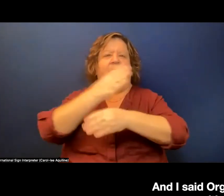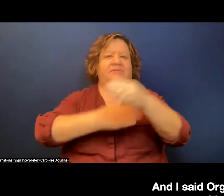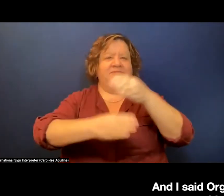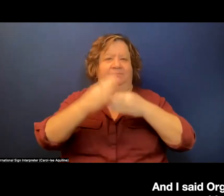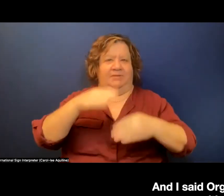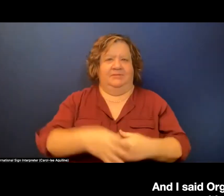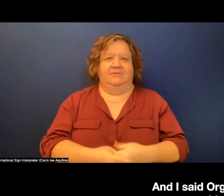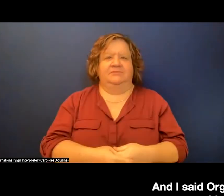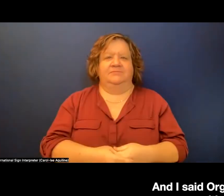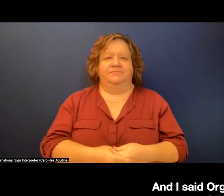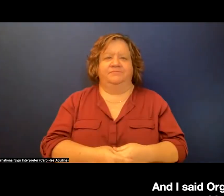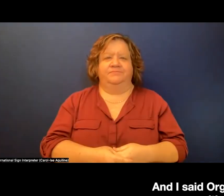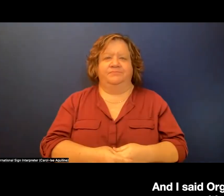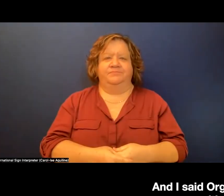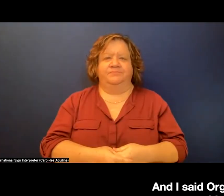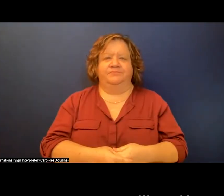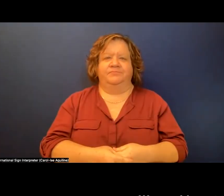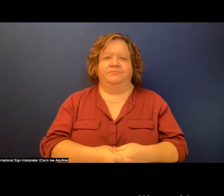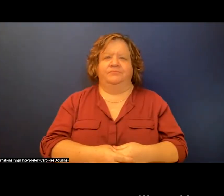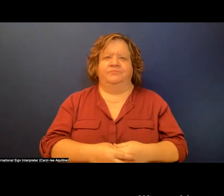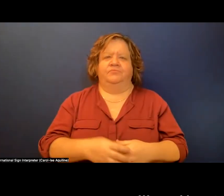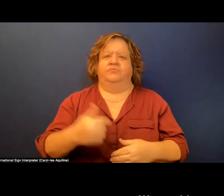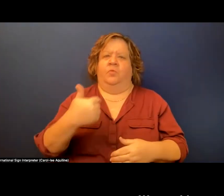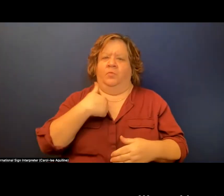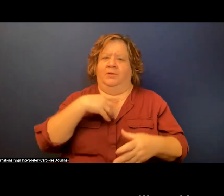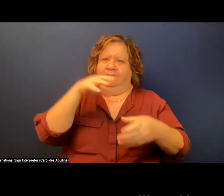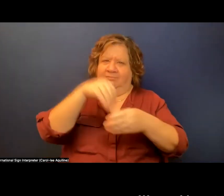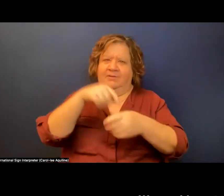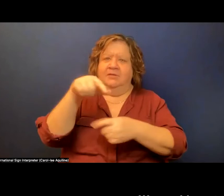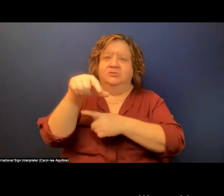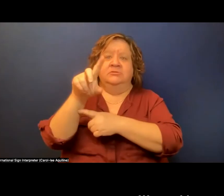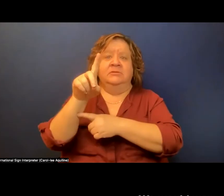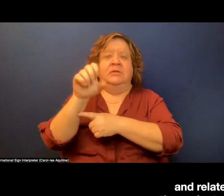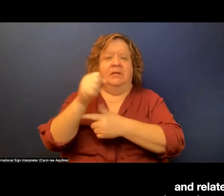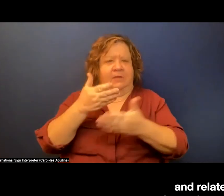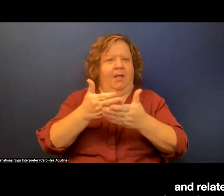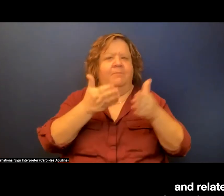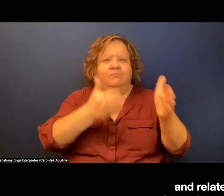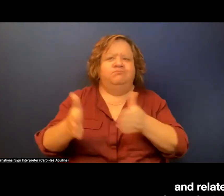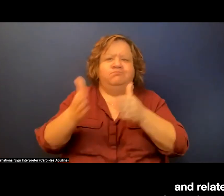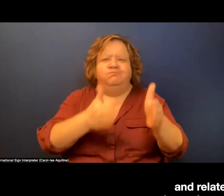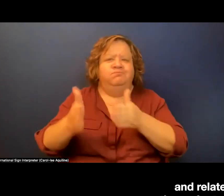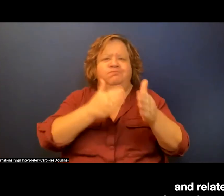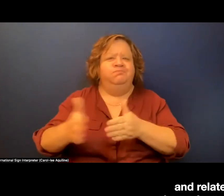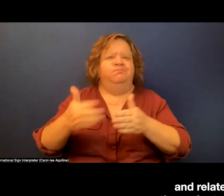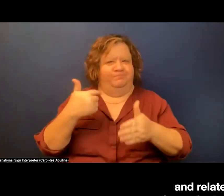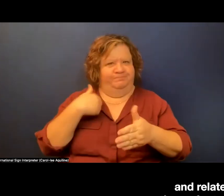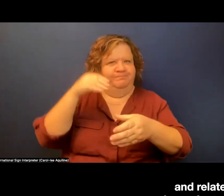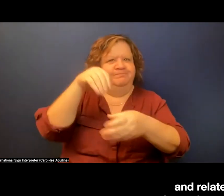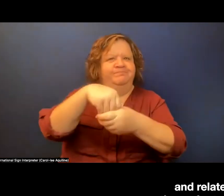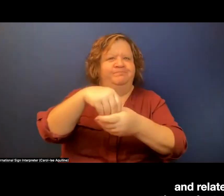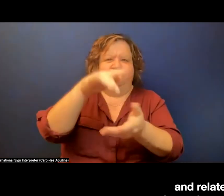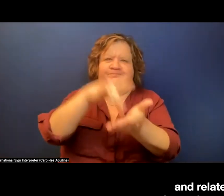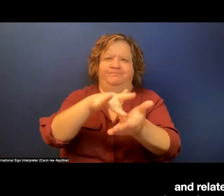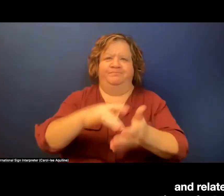and as an organization of persons with disabilities, we would want to quickly reflect on this and relate it to